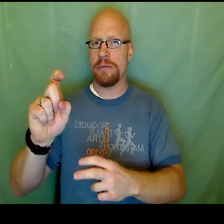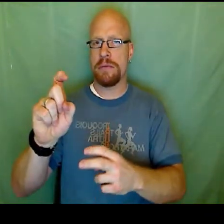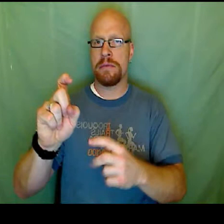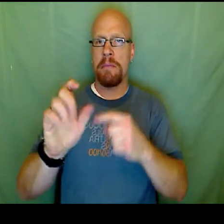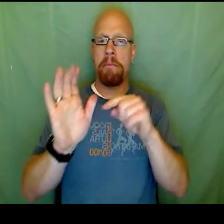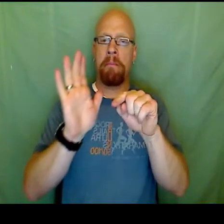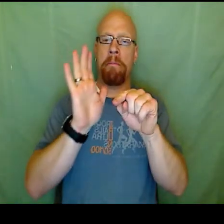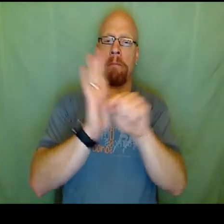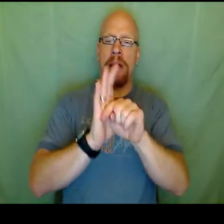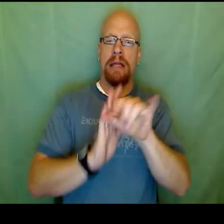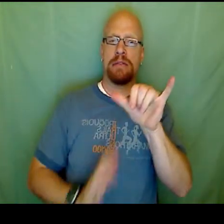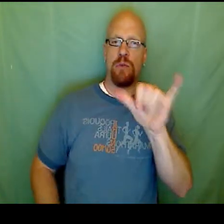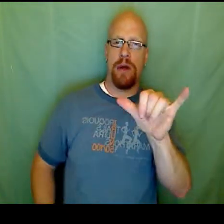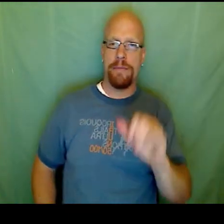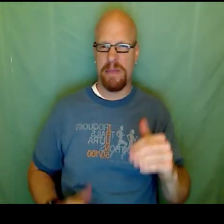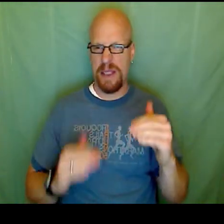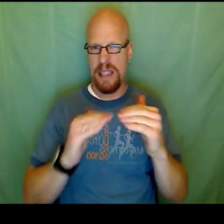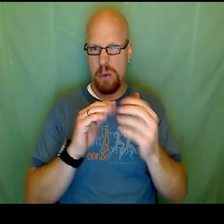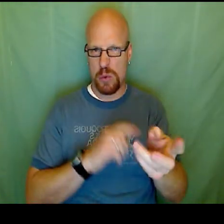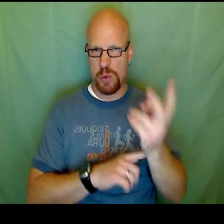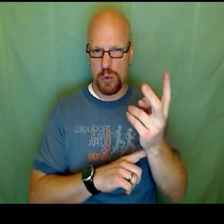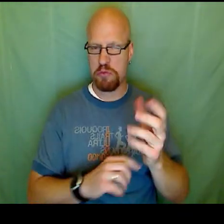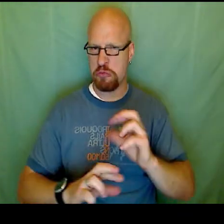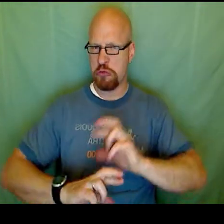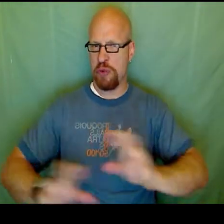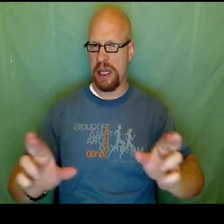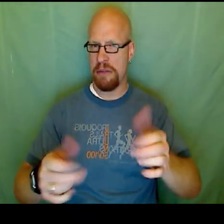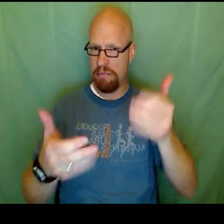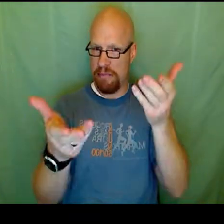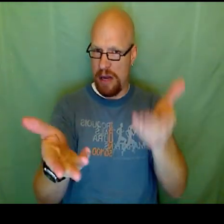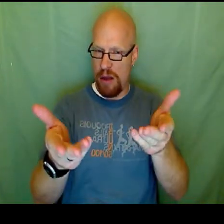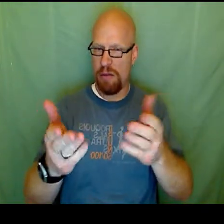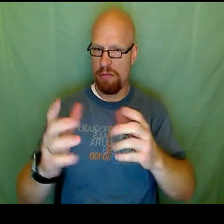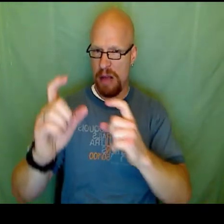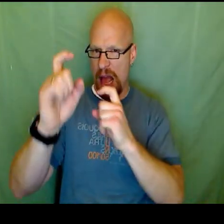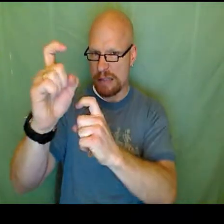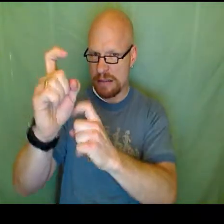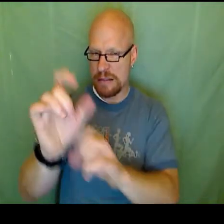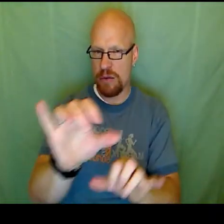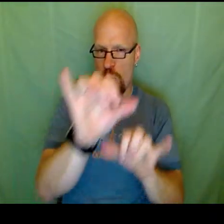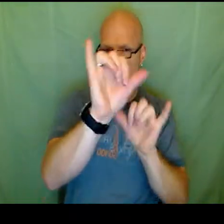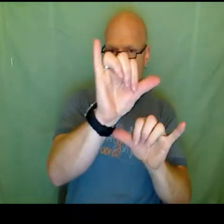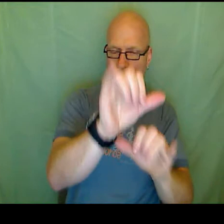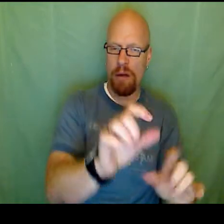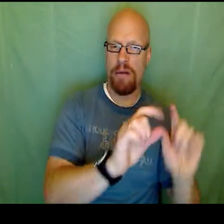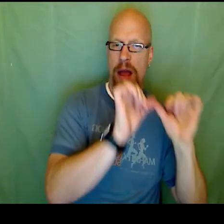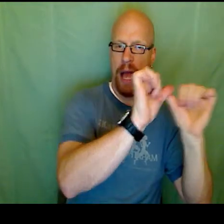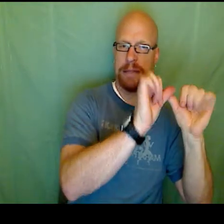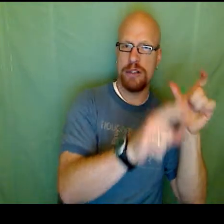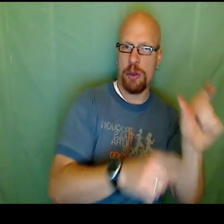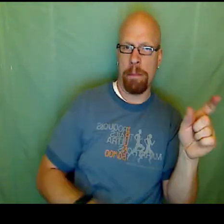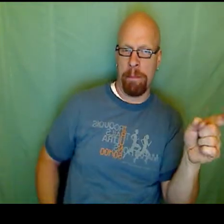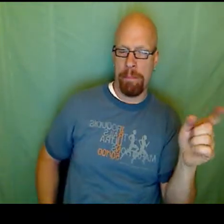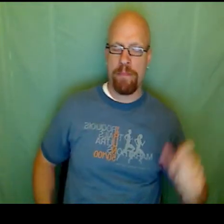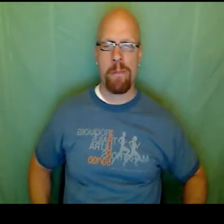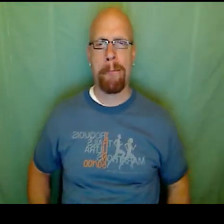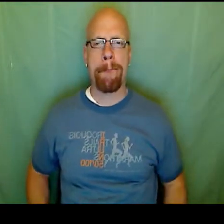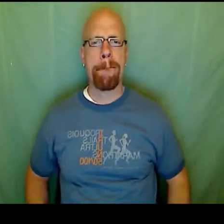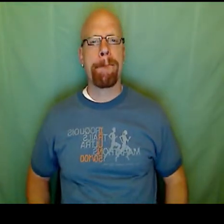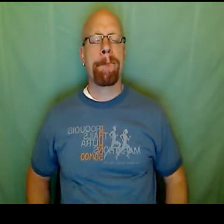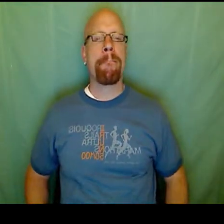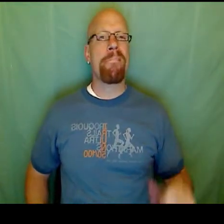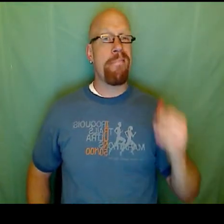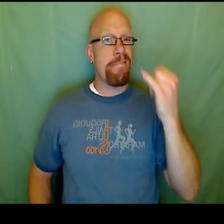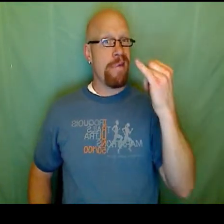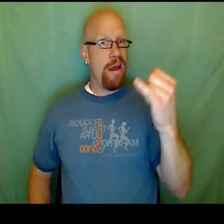I subtracted the y from both sides to have that equation be in